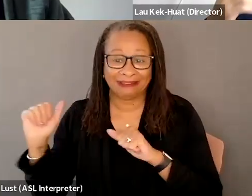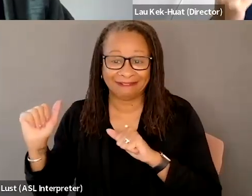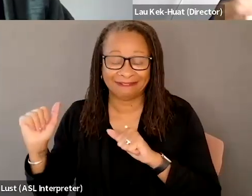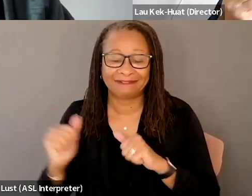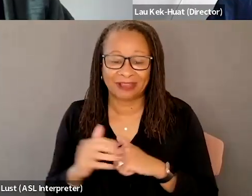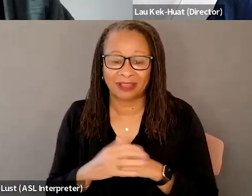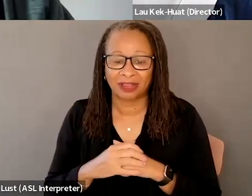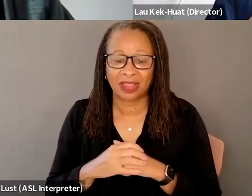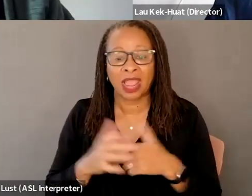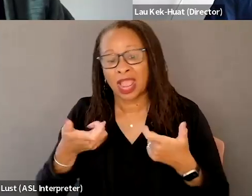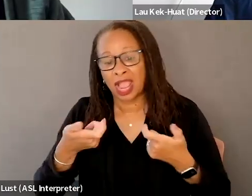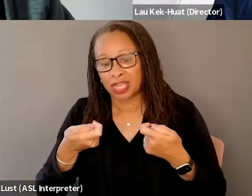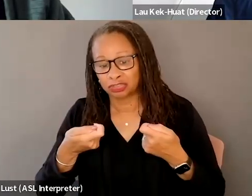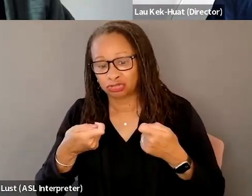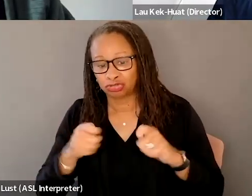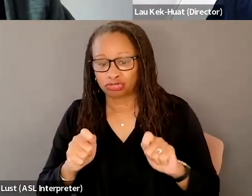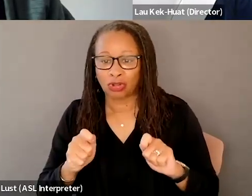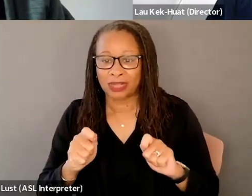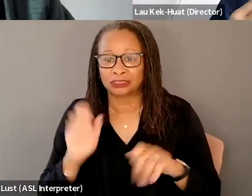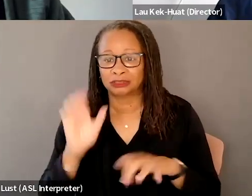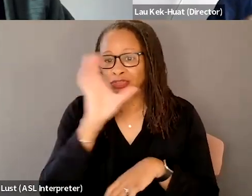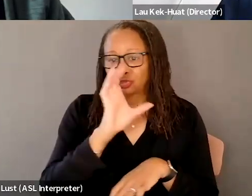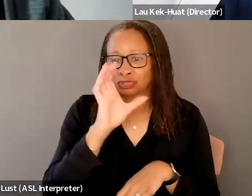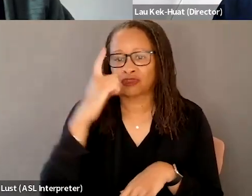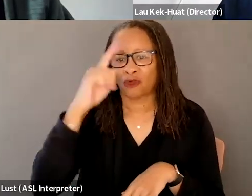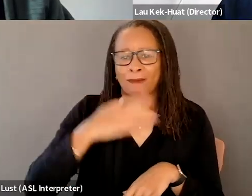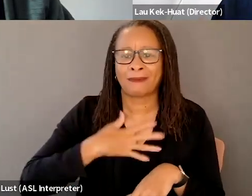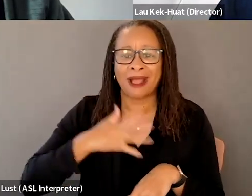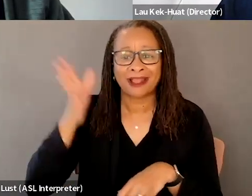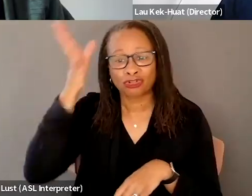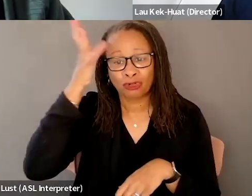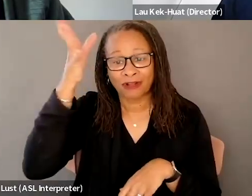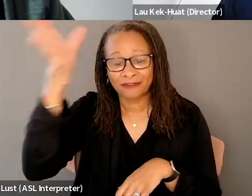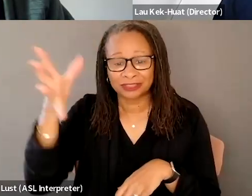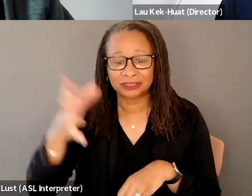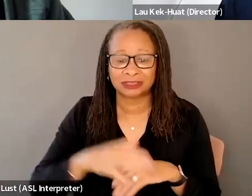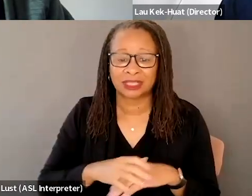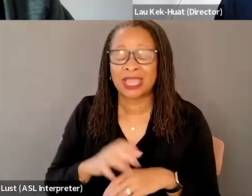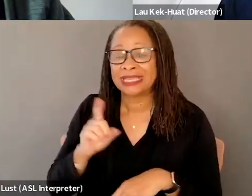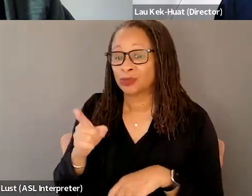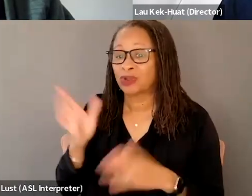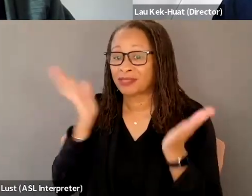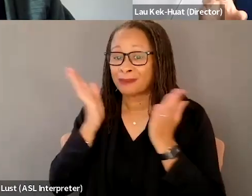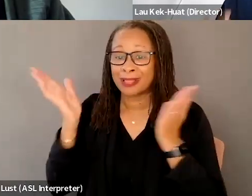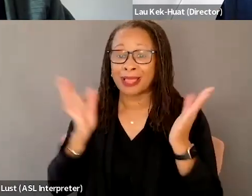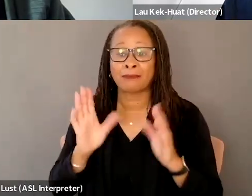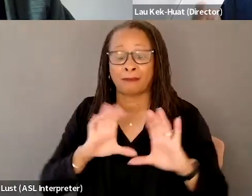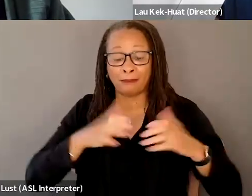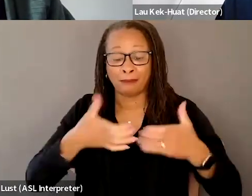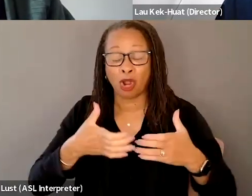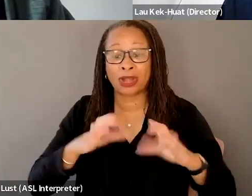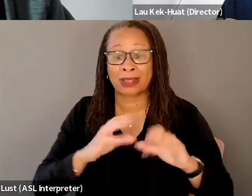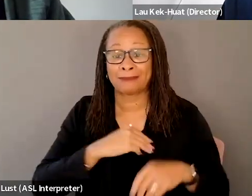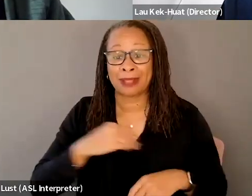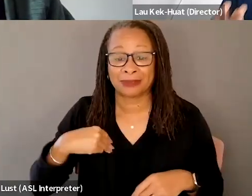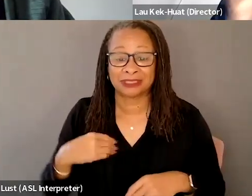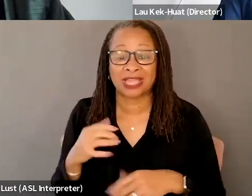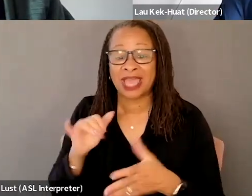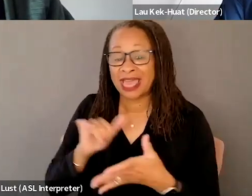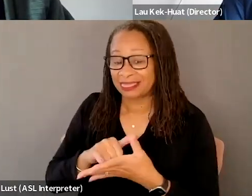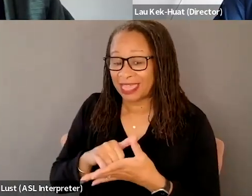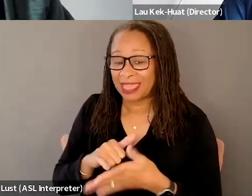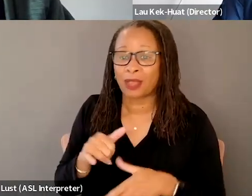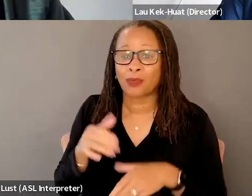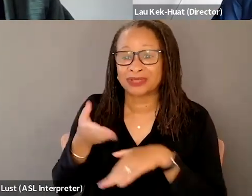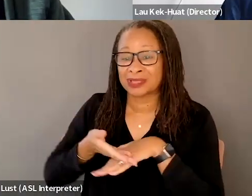I try to search who my grandfather is. He is one of the Malayan Communist Party members. And that film was actually banned